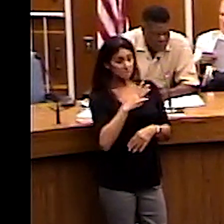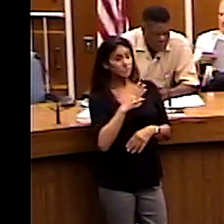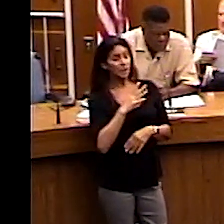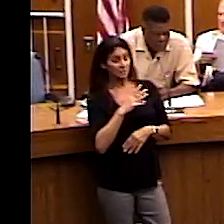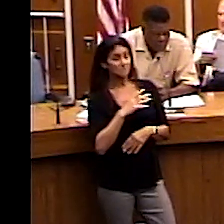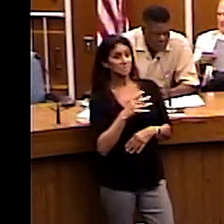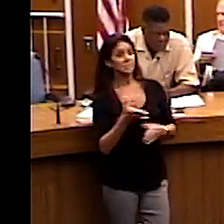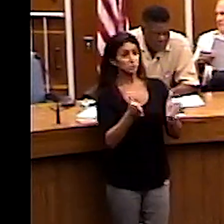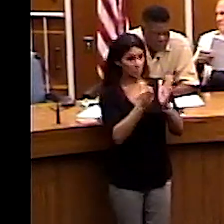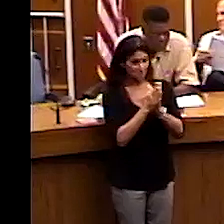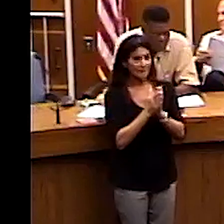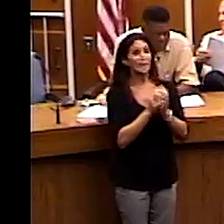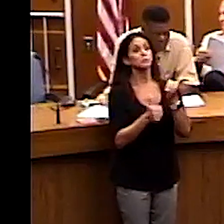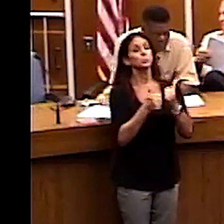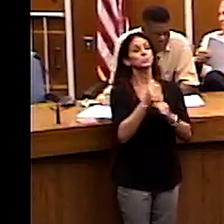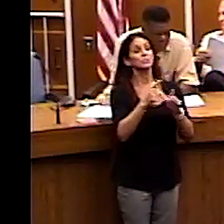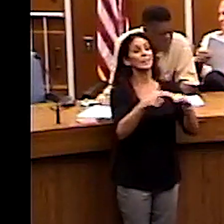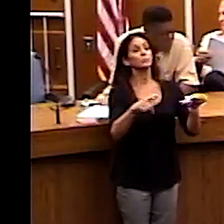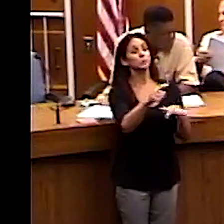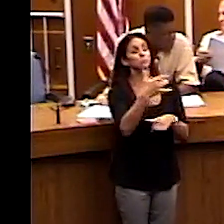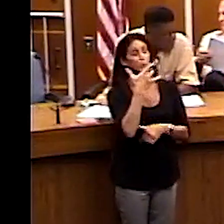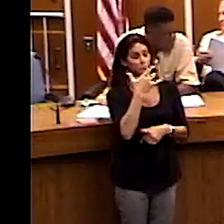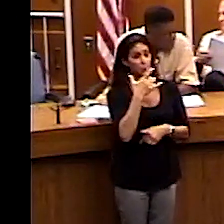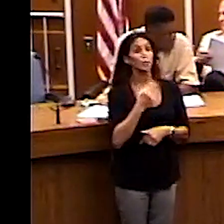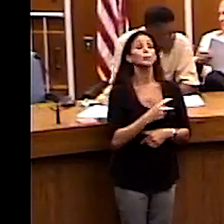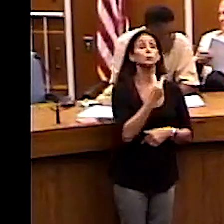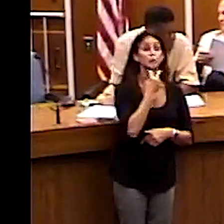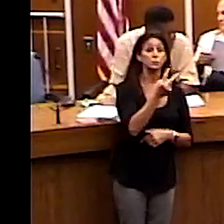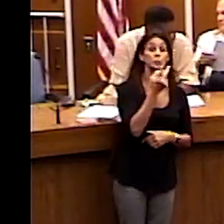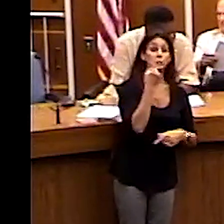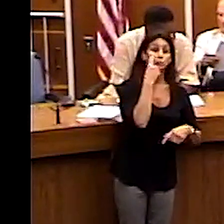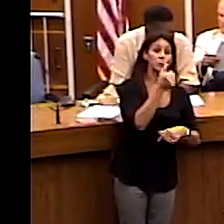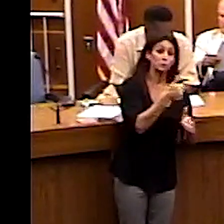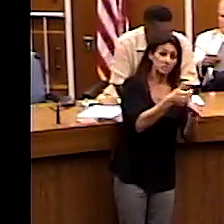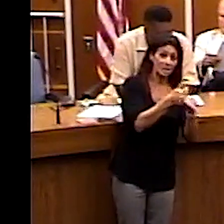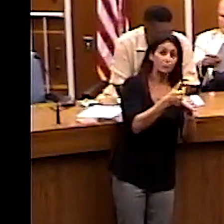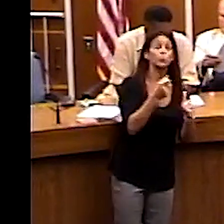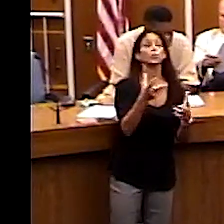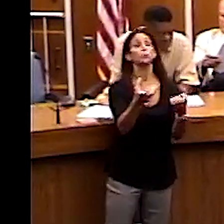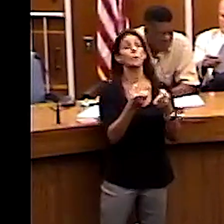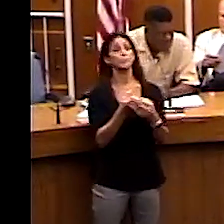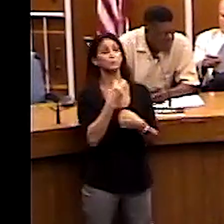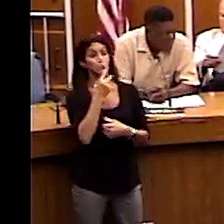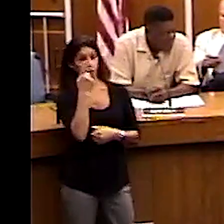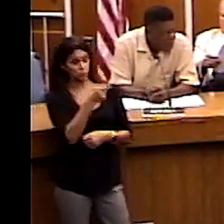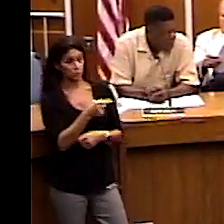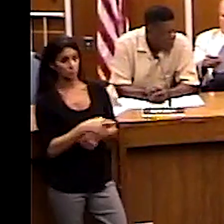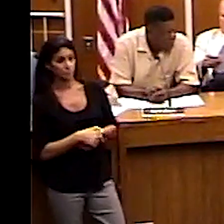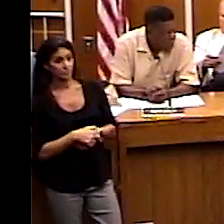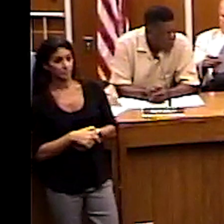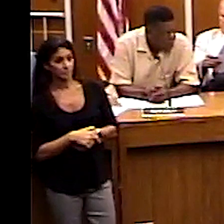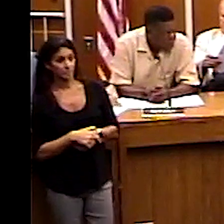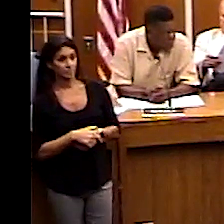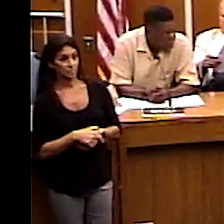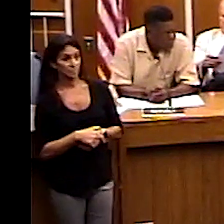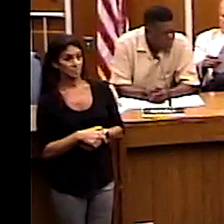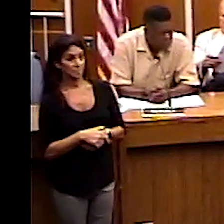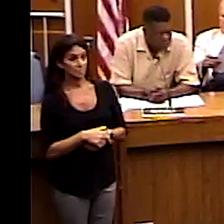Okay, that's fine. I just wanted to ask which language you prefer. Are you going to voice for yourself, or you want me to voice for